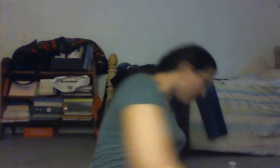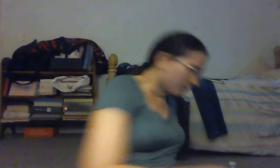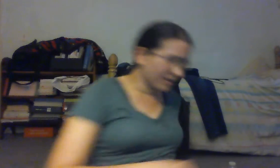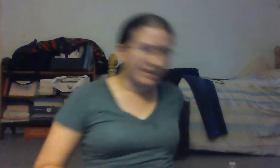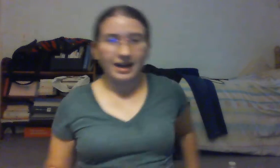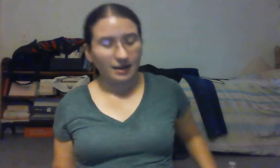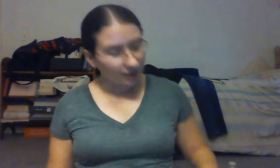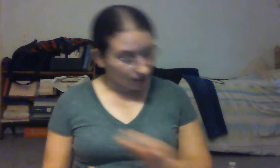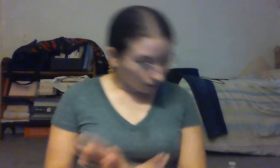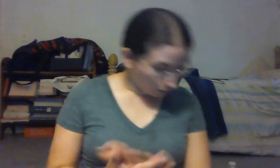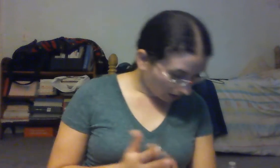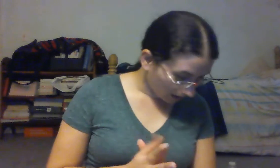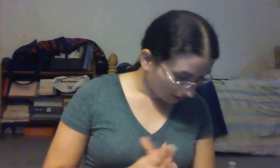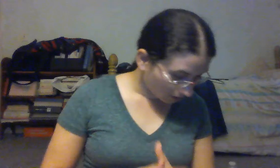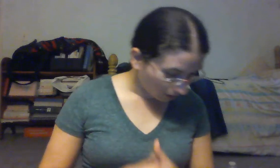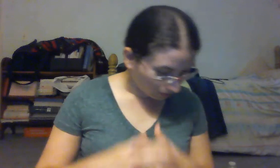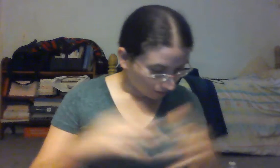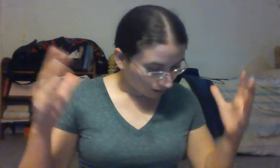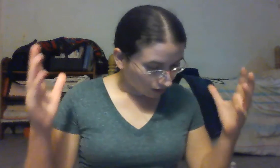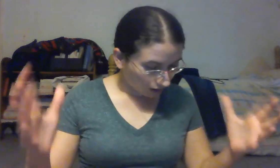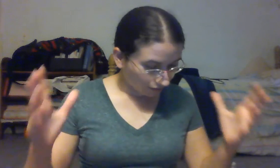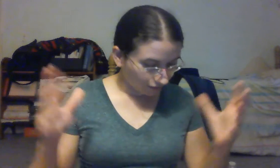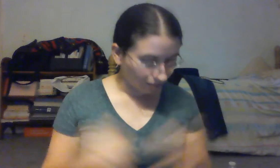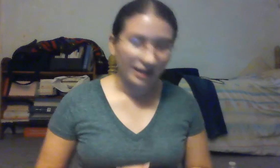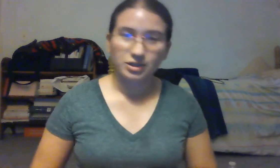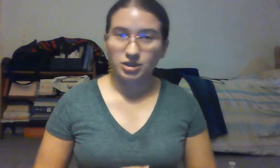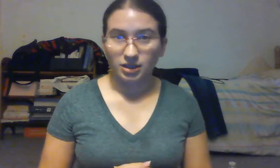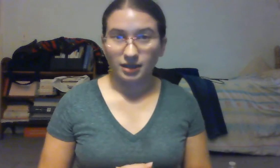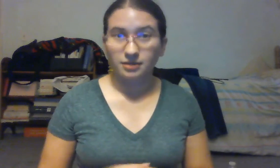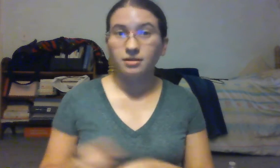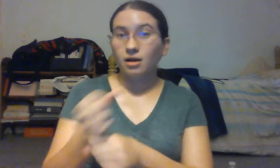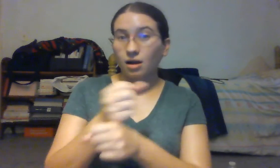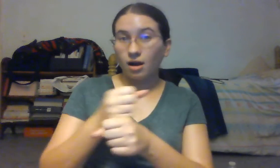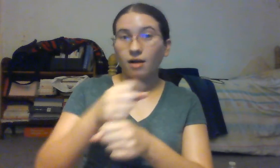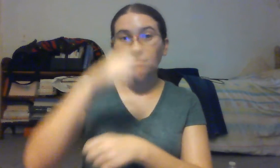Ooh, needed that. Okay, so coffee black she like.